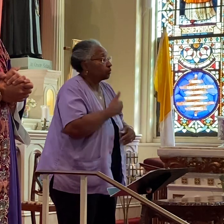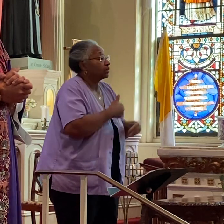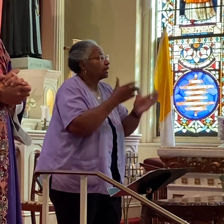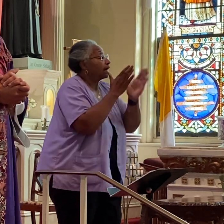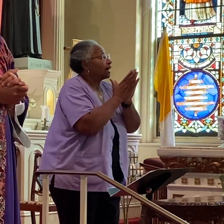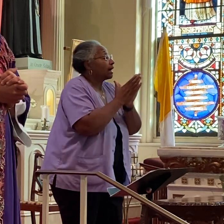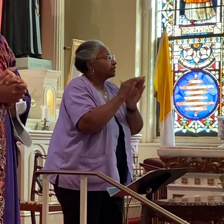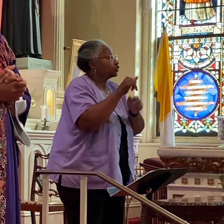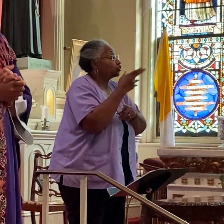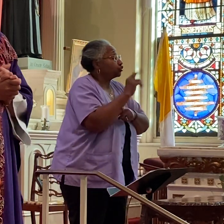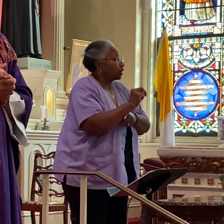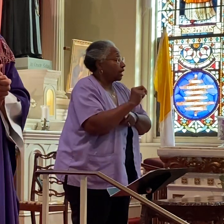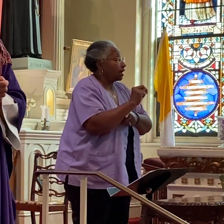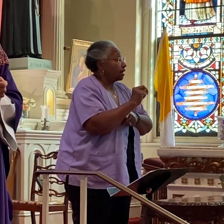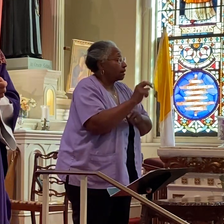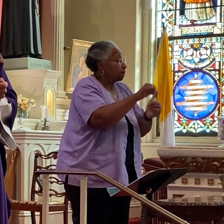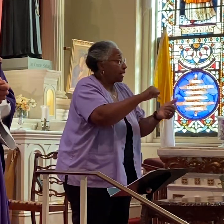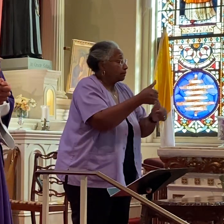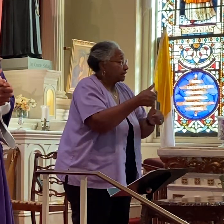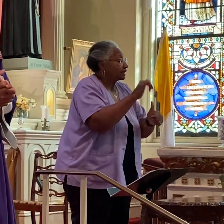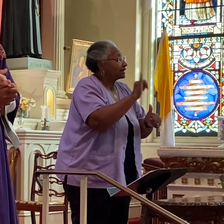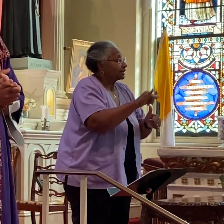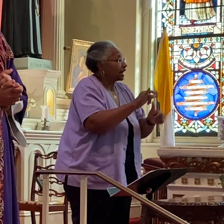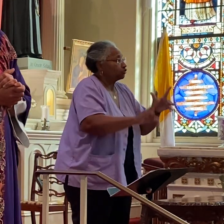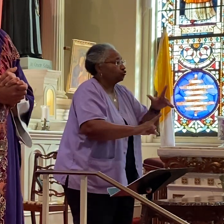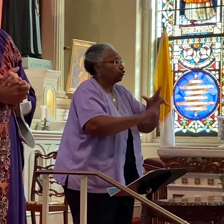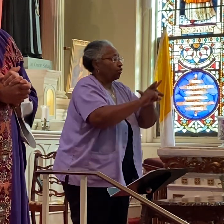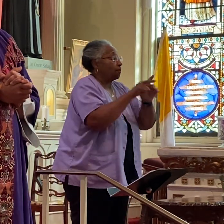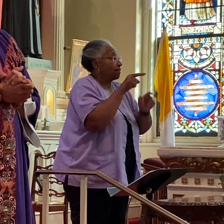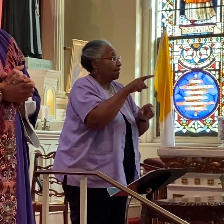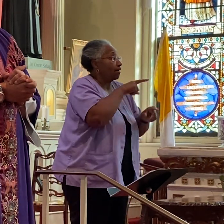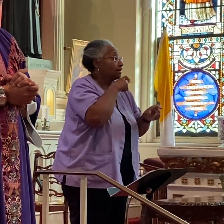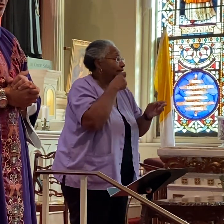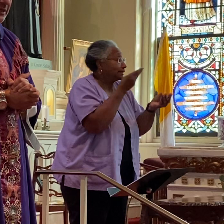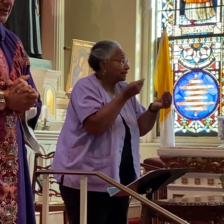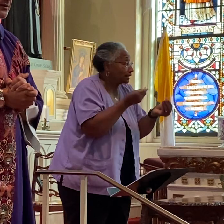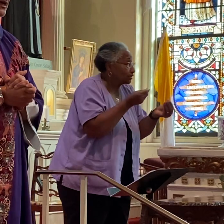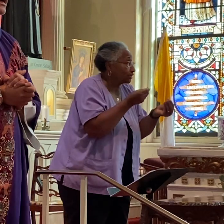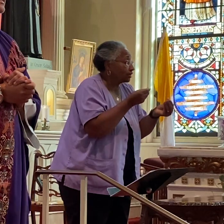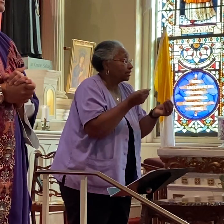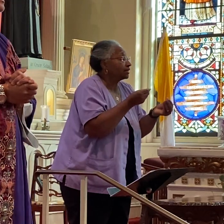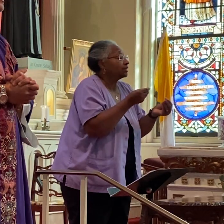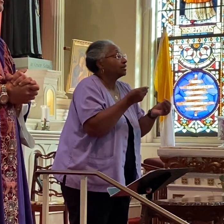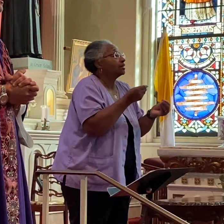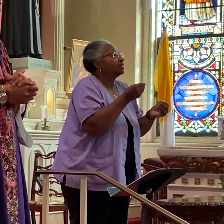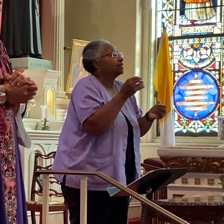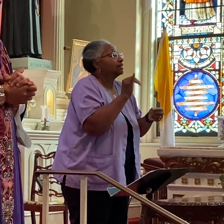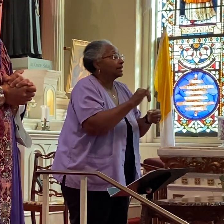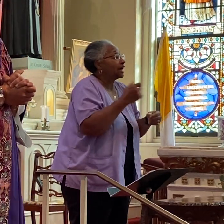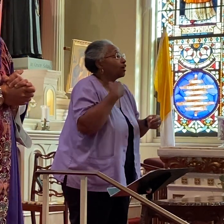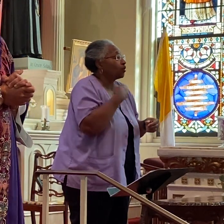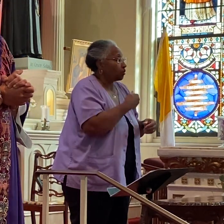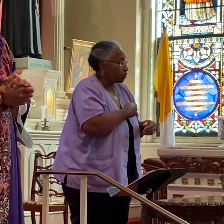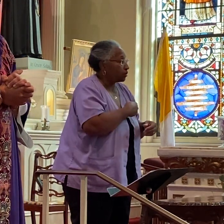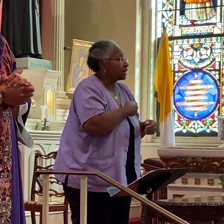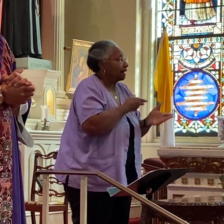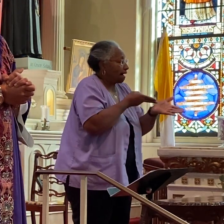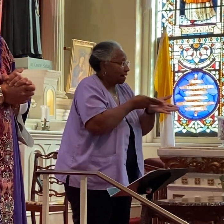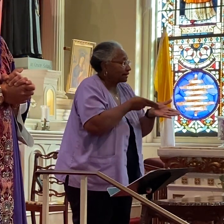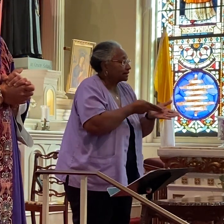John the Baptist, who appeared in the desert, that we may truly heed his